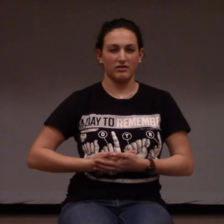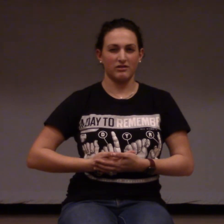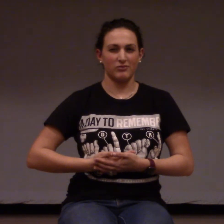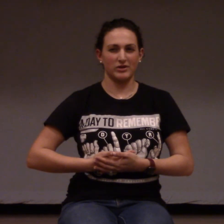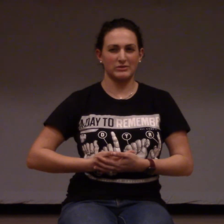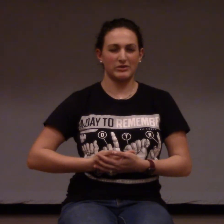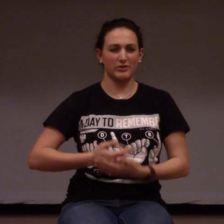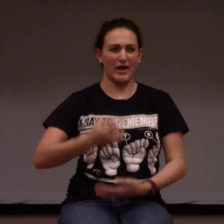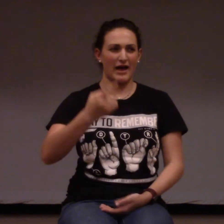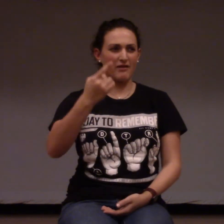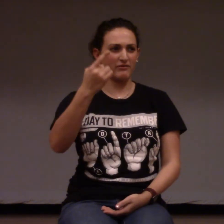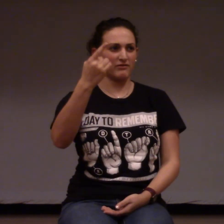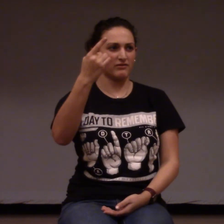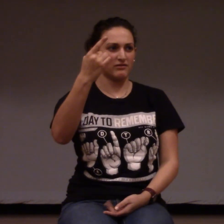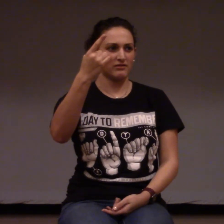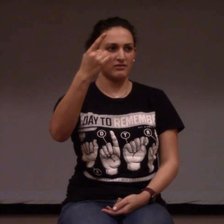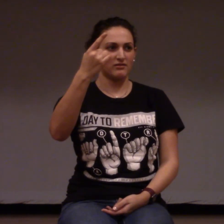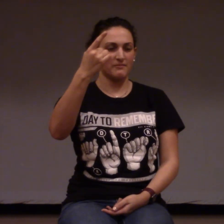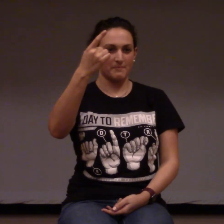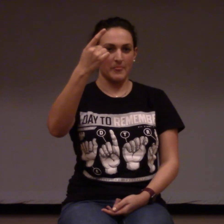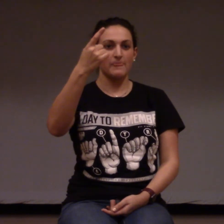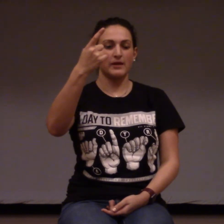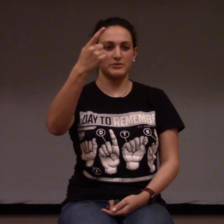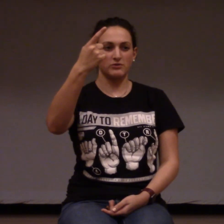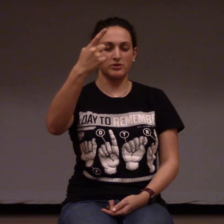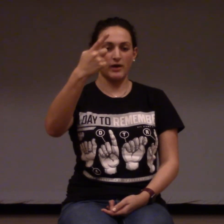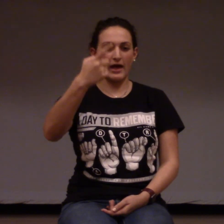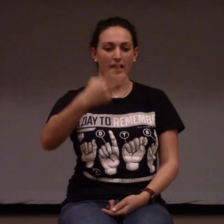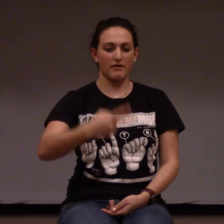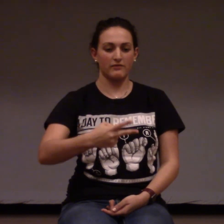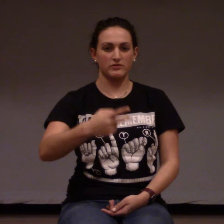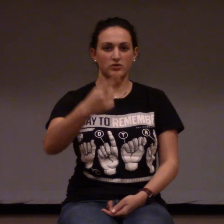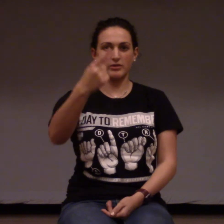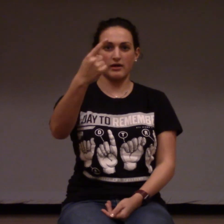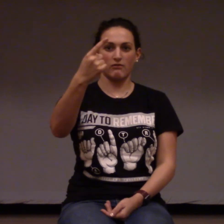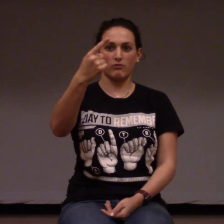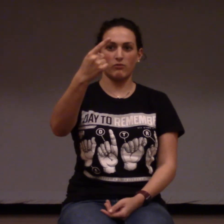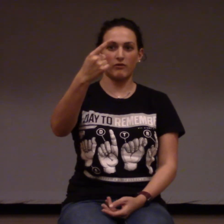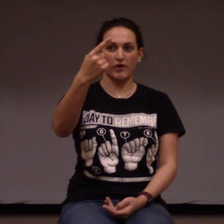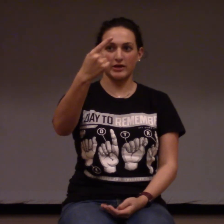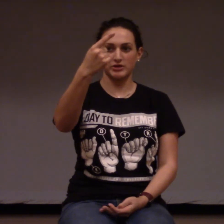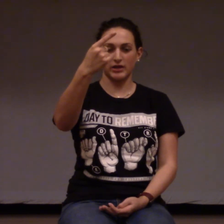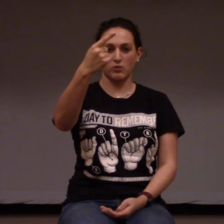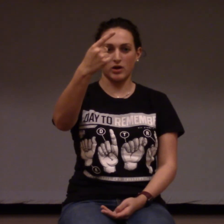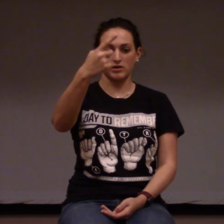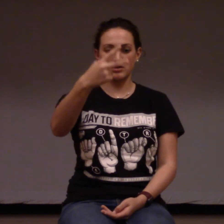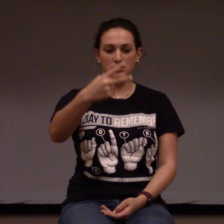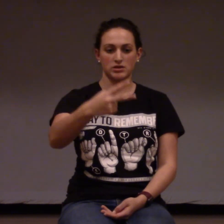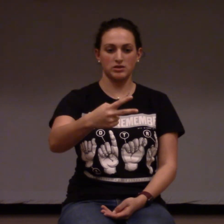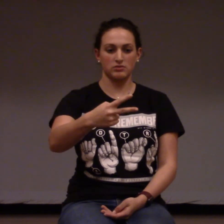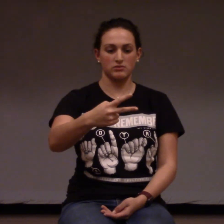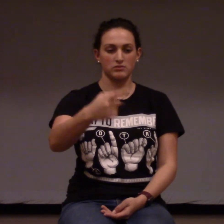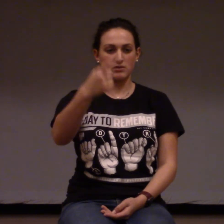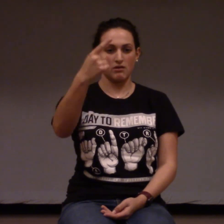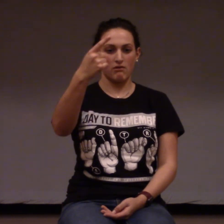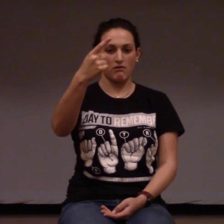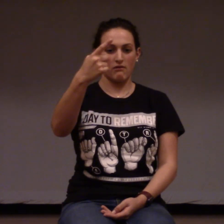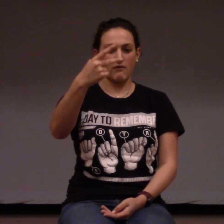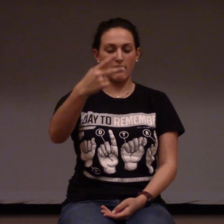What else would we do? Half. Yep, so you would do half, so it would be a fraction like 1 to 2.